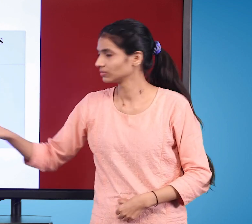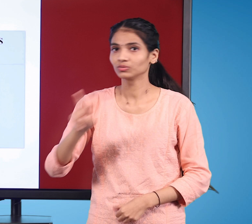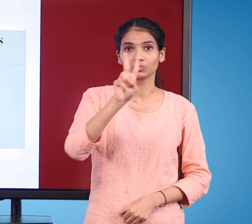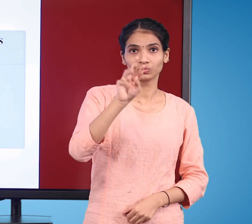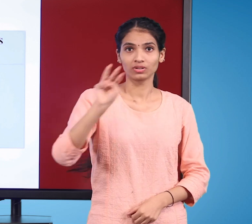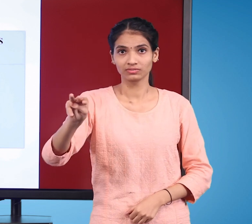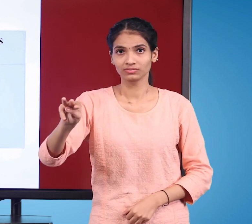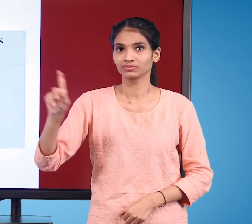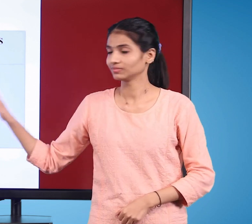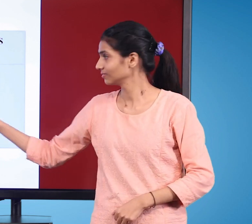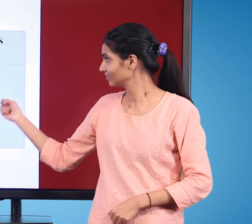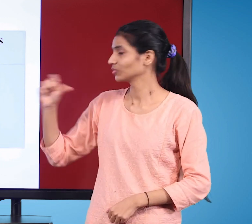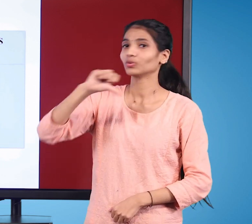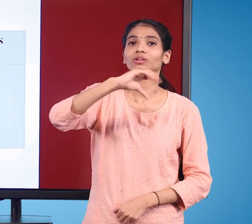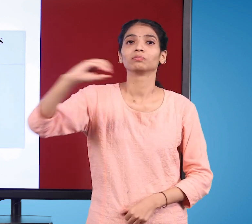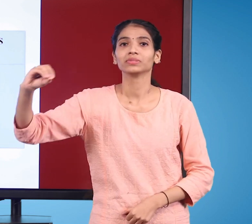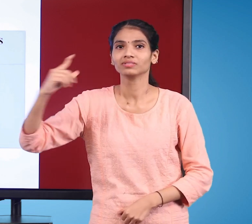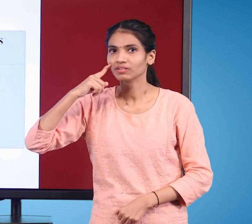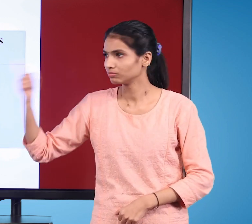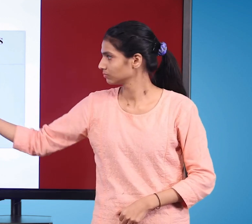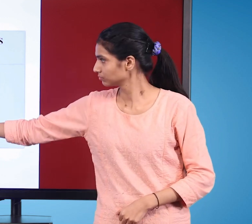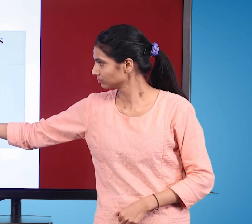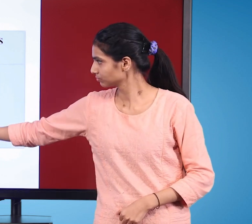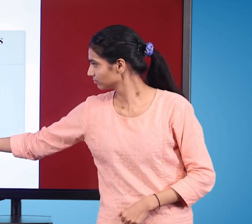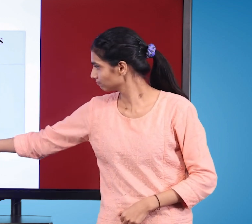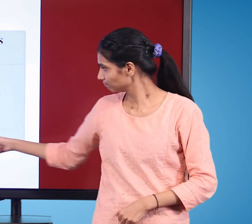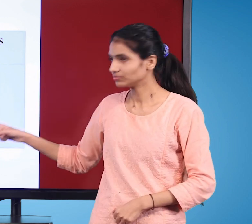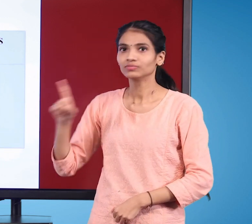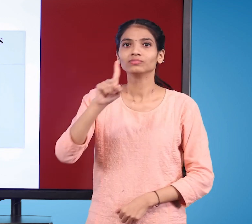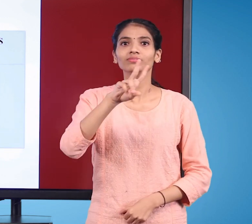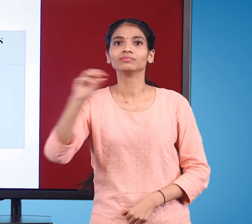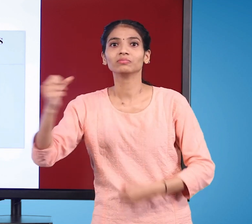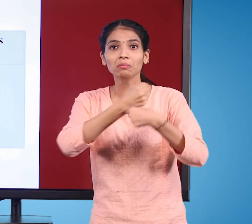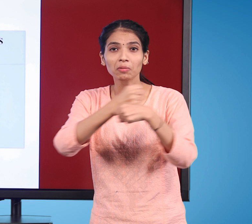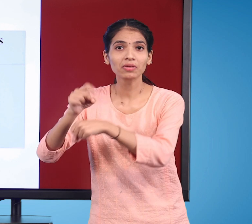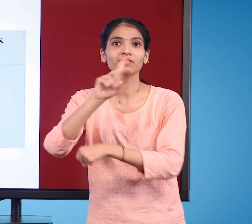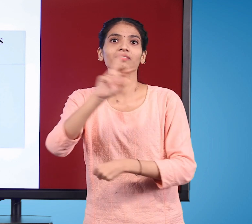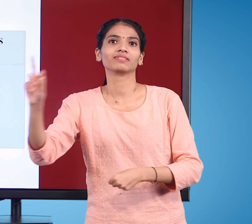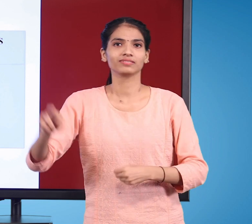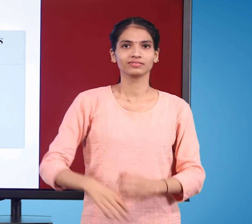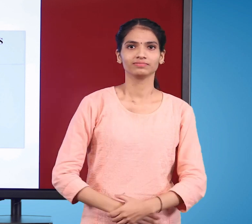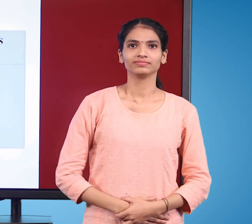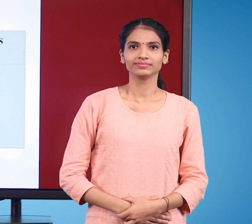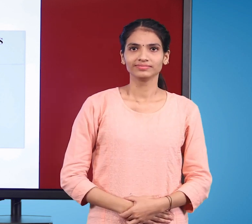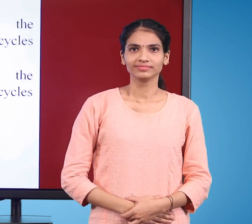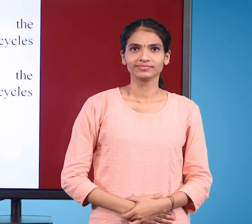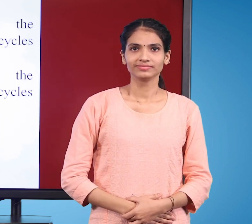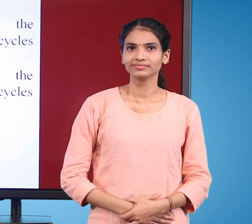2000, 900. 2001, 1100. 2002, 1200.